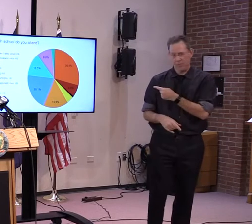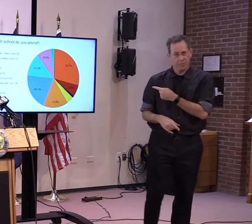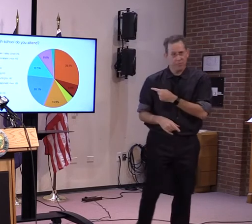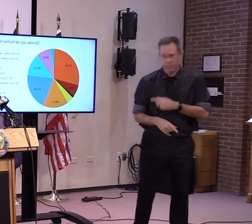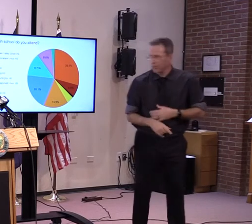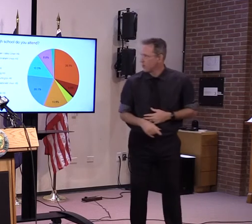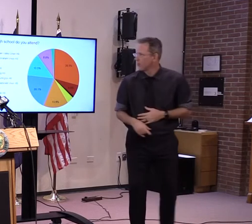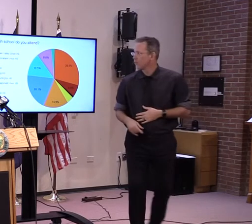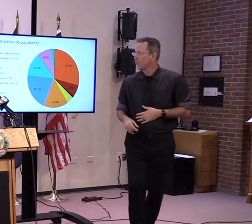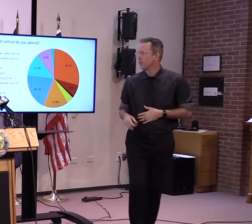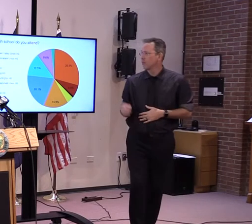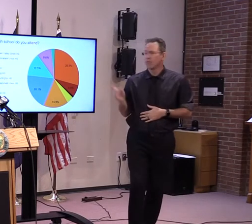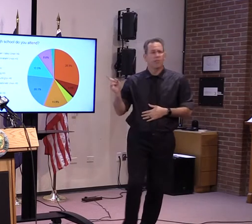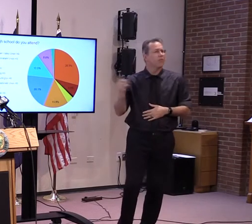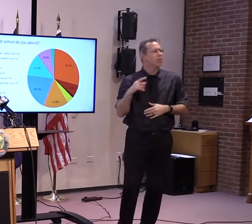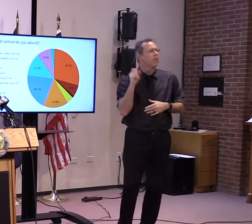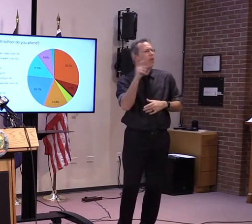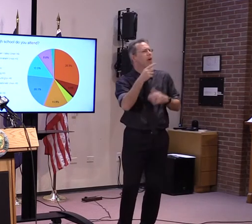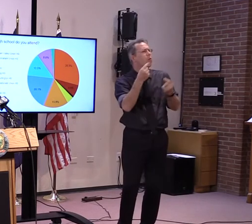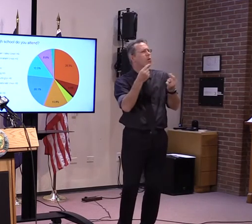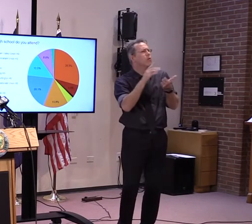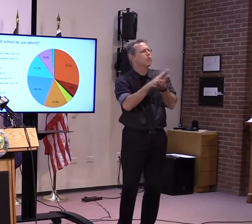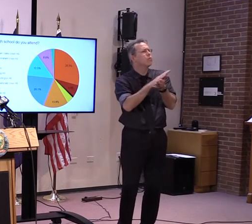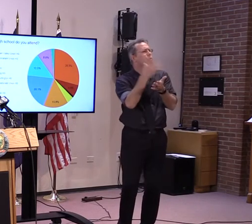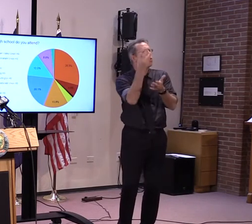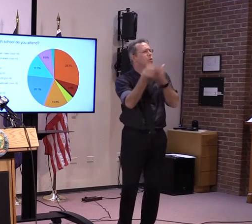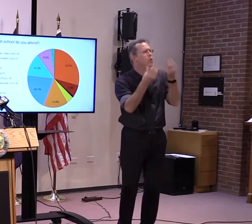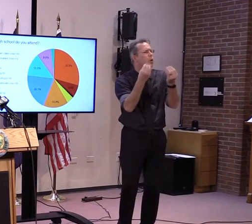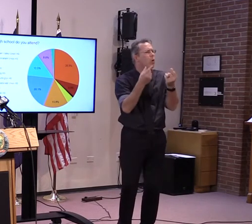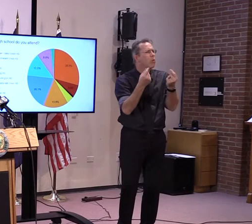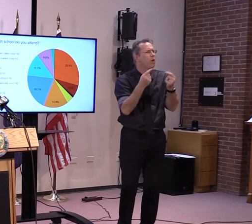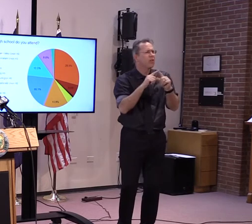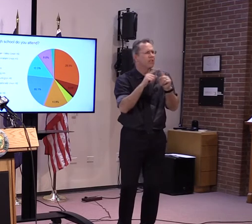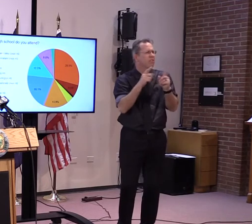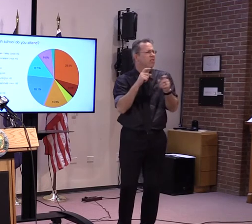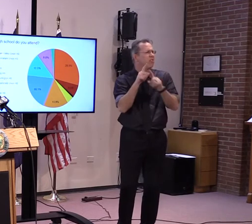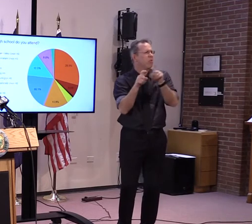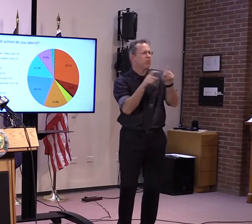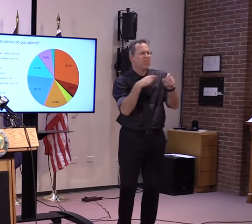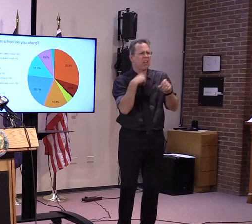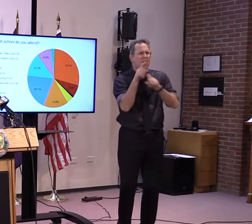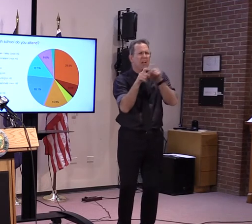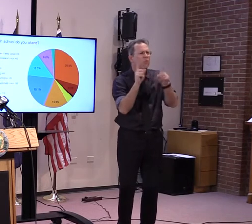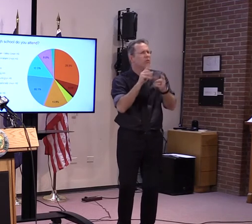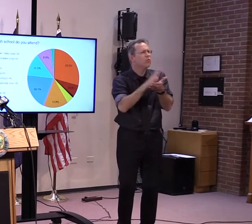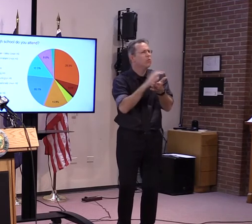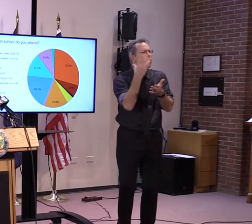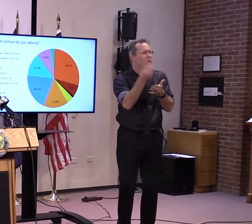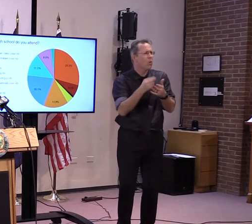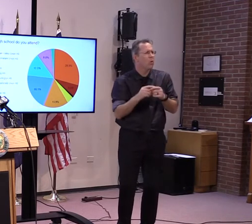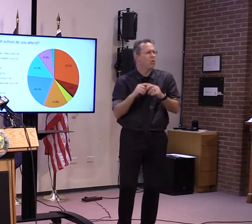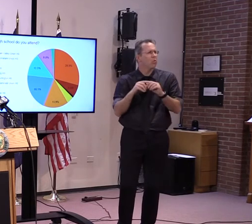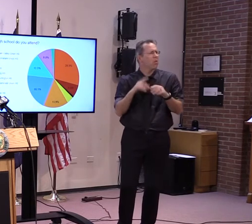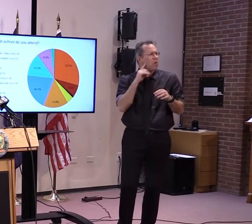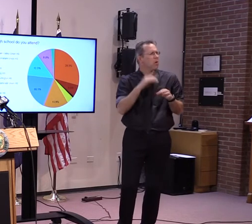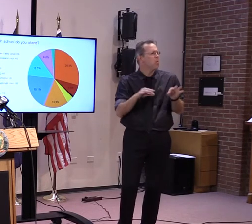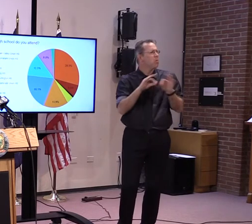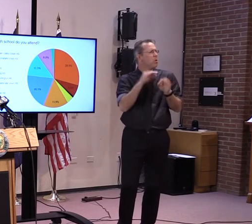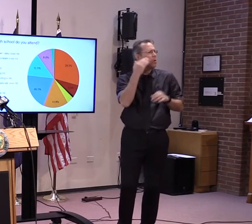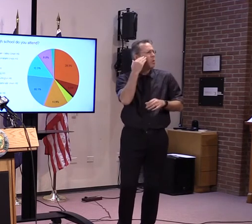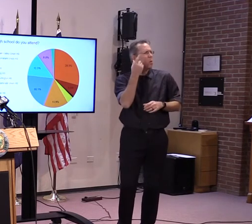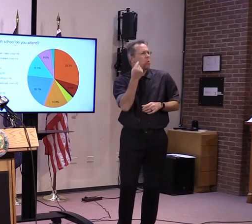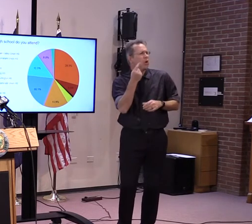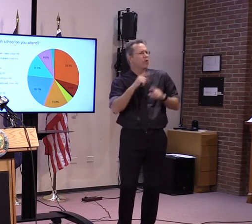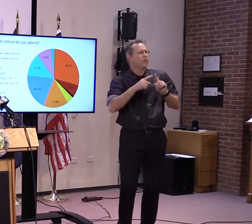So we surveyed a bunch of different high schools, and we thought it was important to kind of show the breakdown of the